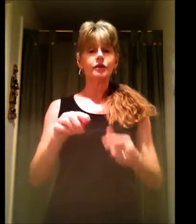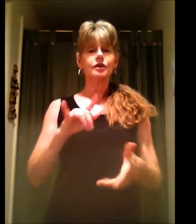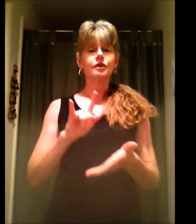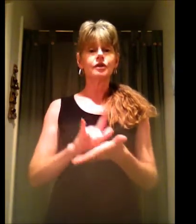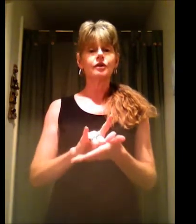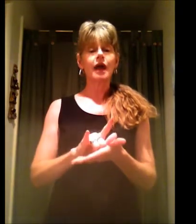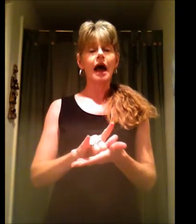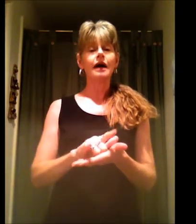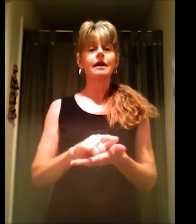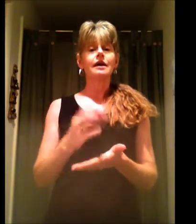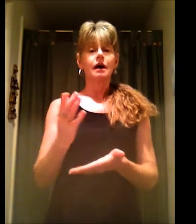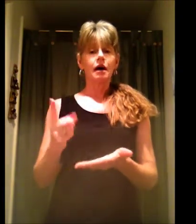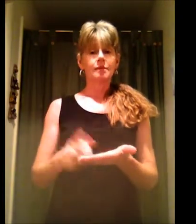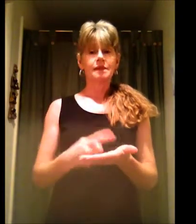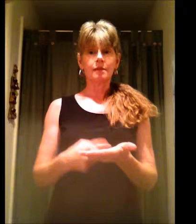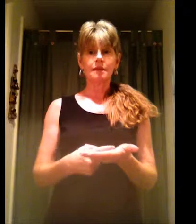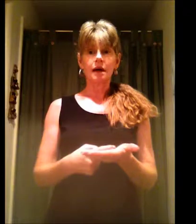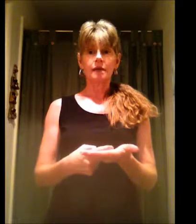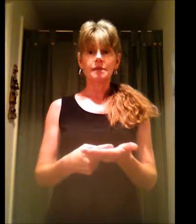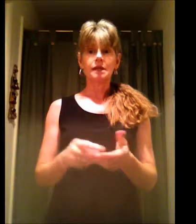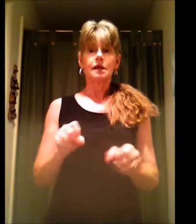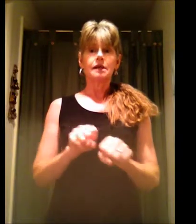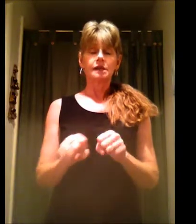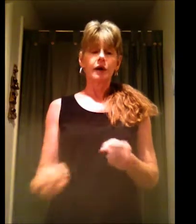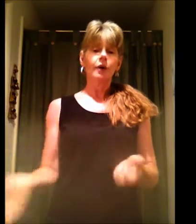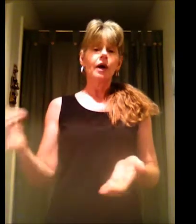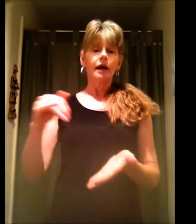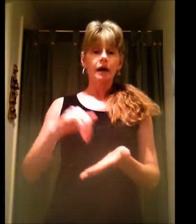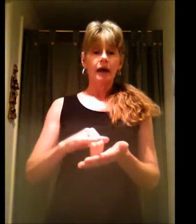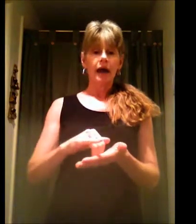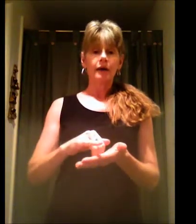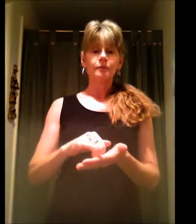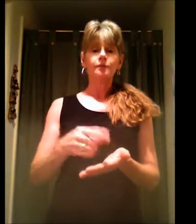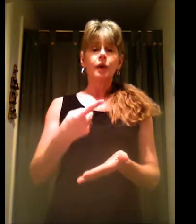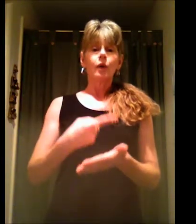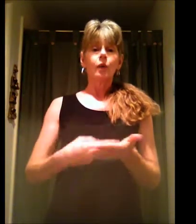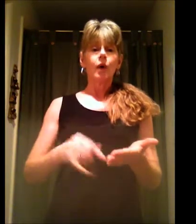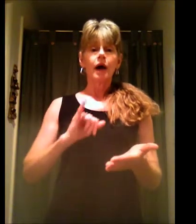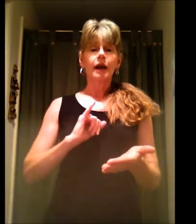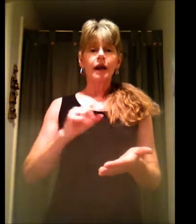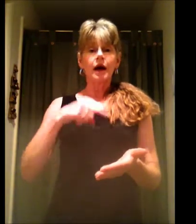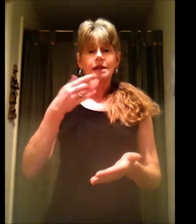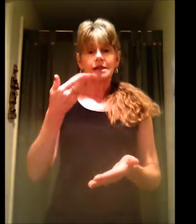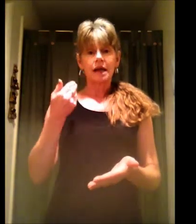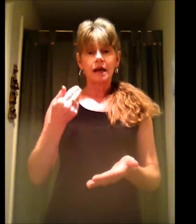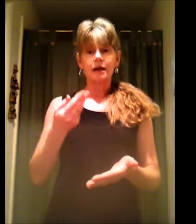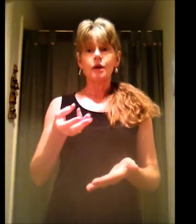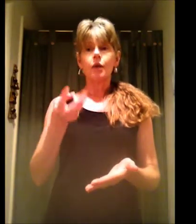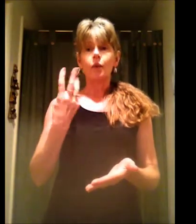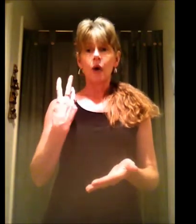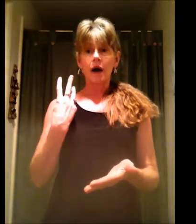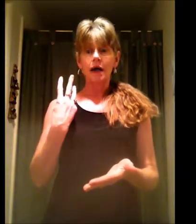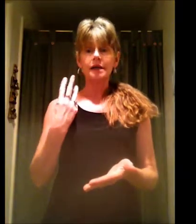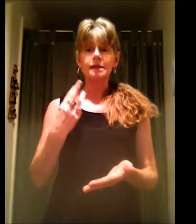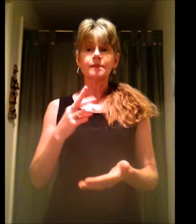to do that sometimes. So again, what I said was,